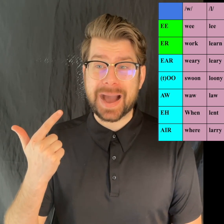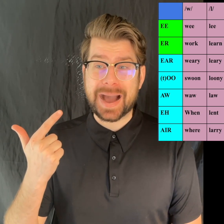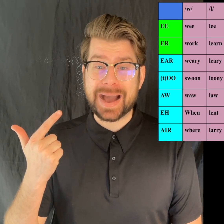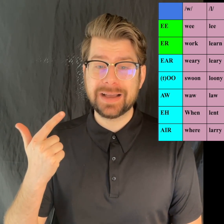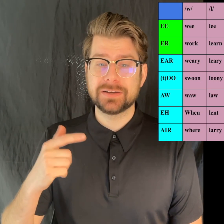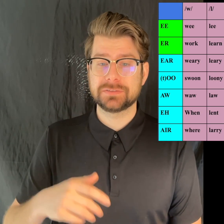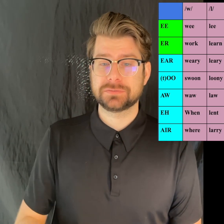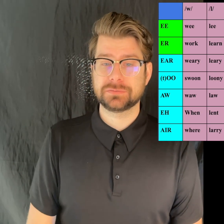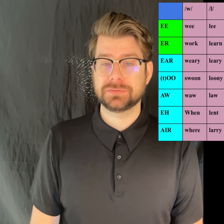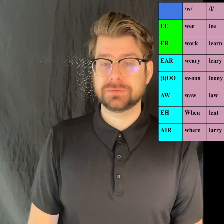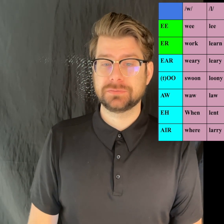why,